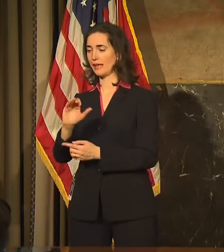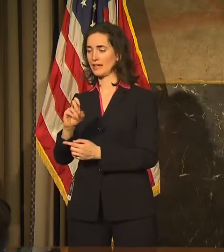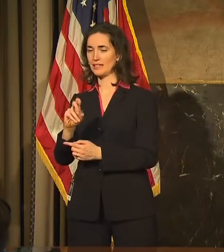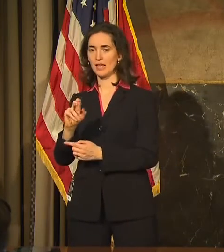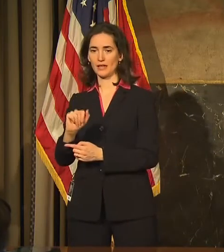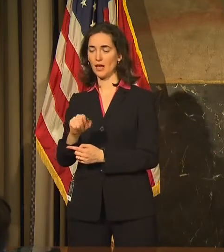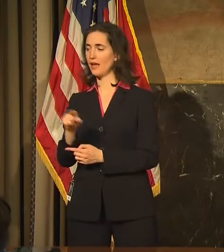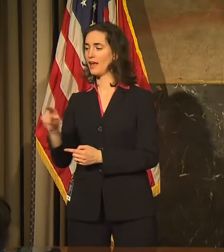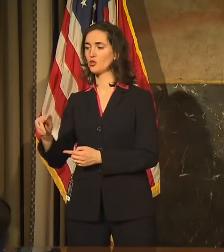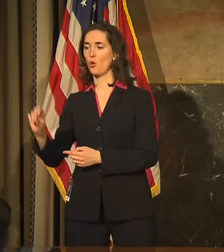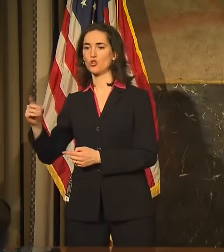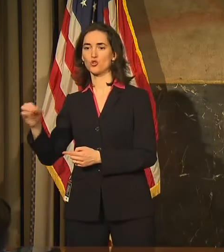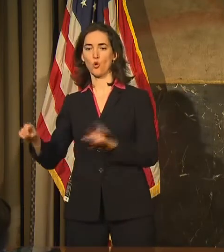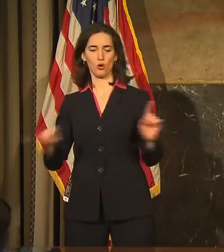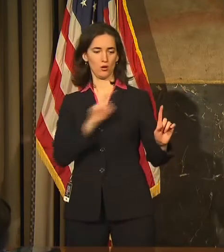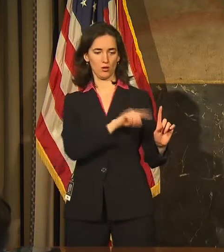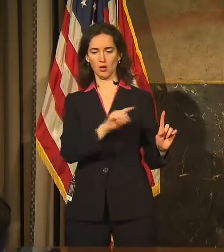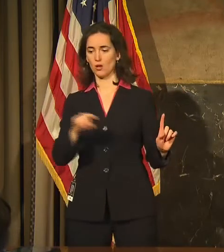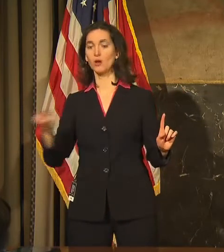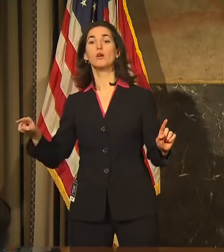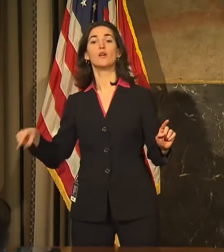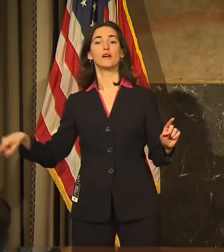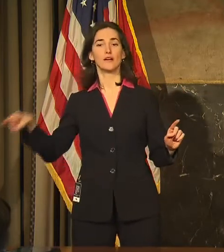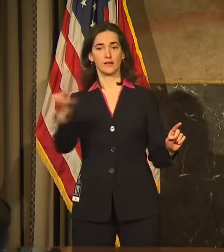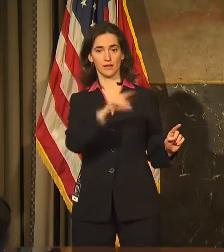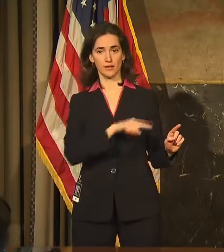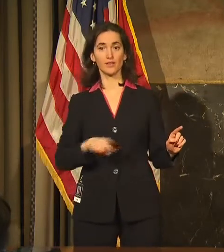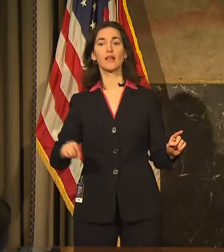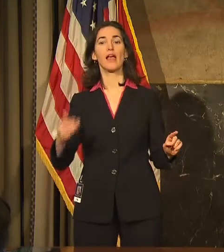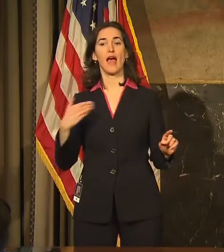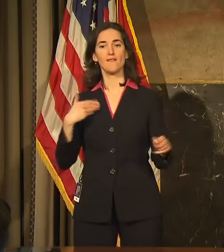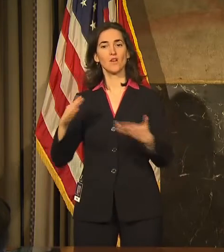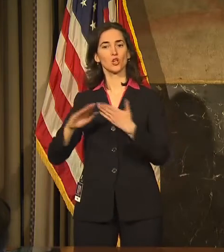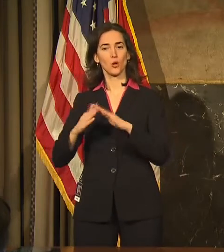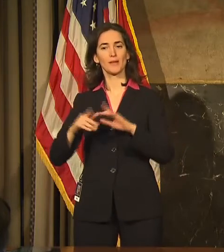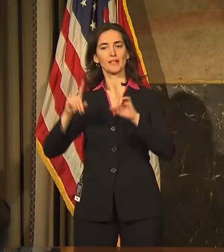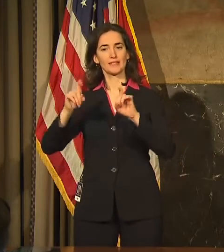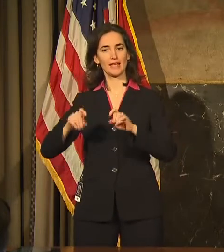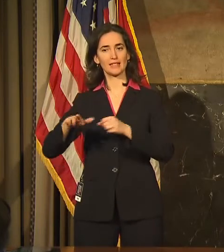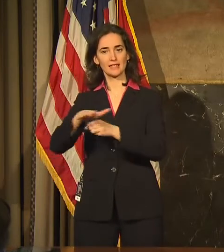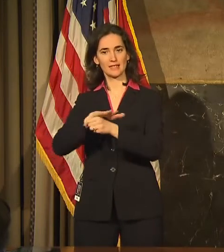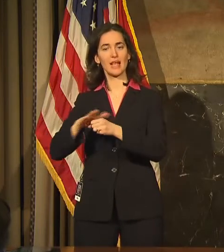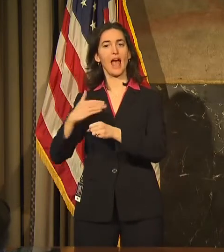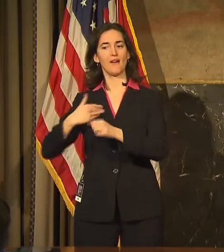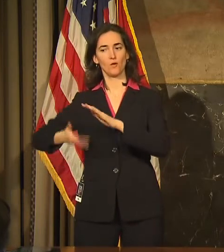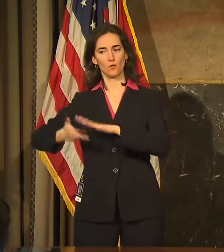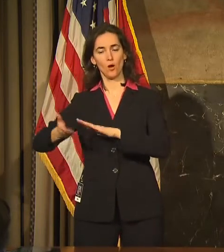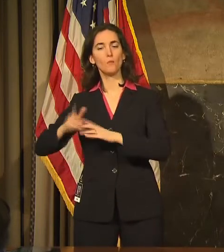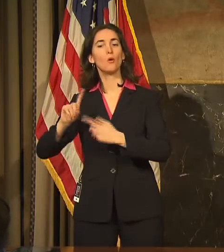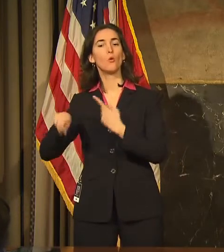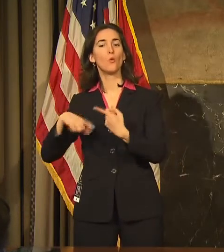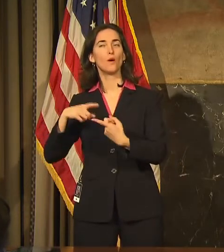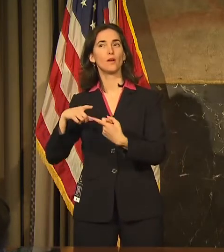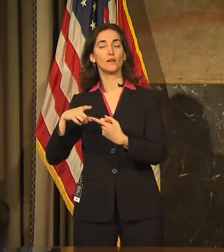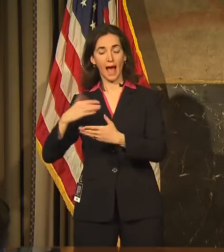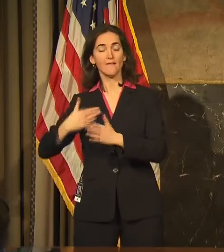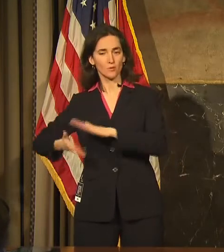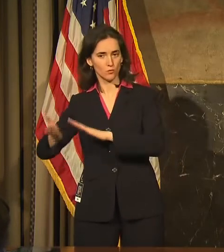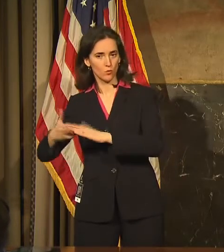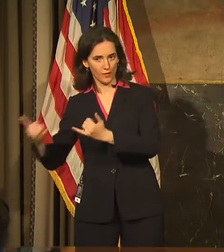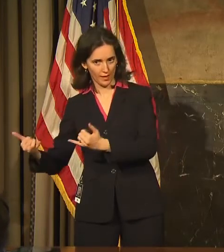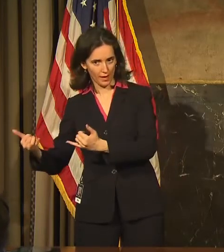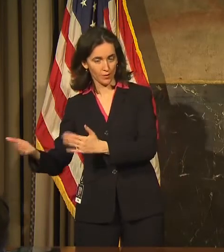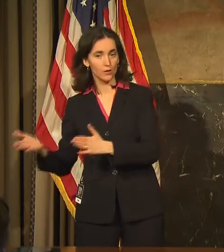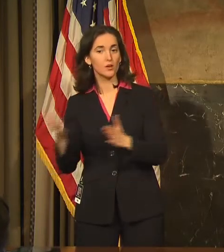Shore. They have operational community-based testing sites. Tomorrow, we believe that community testing